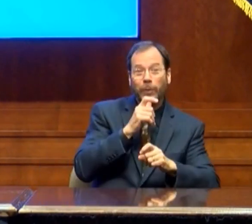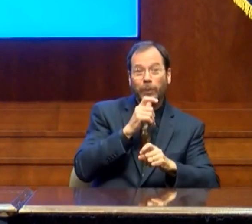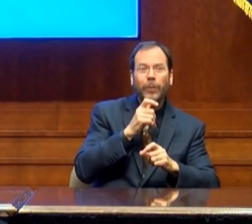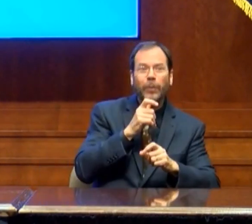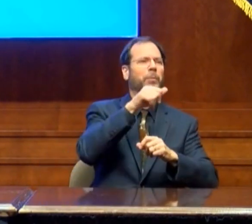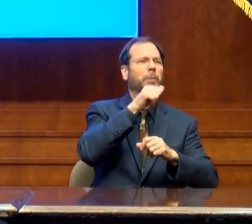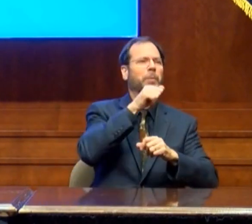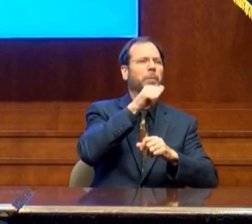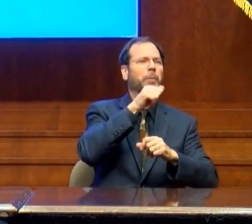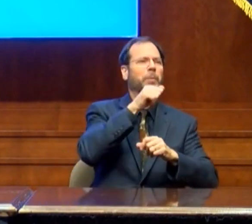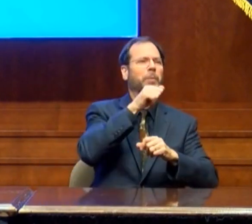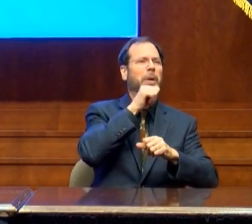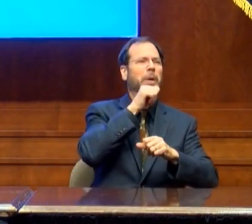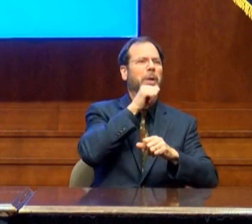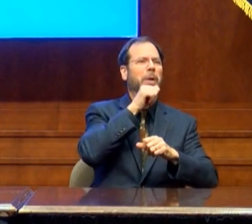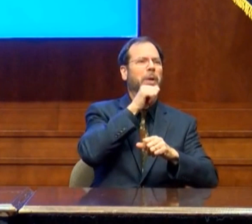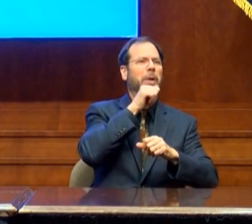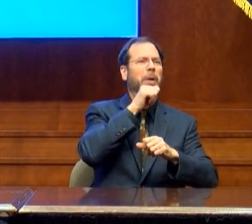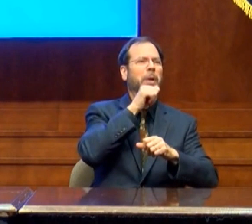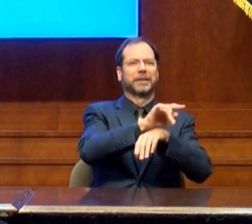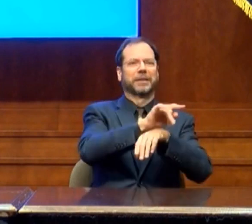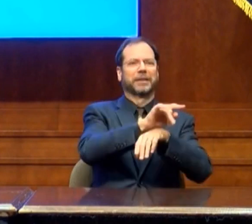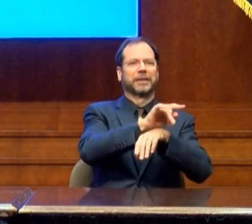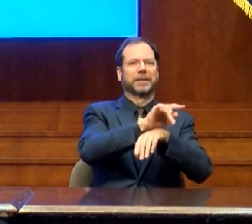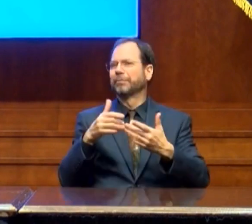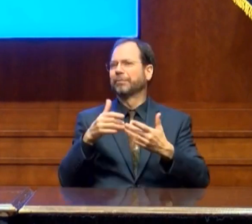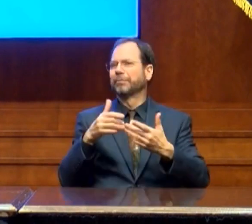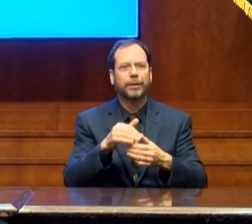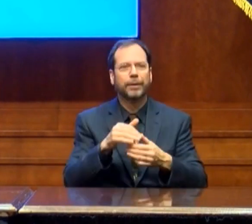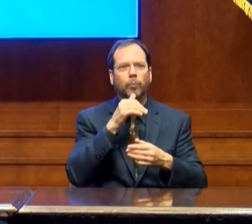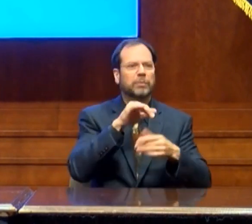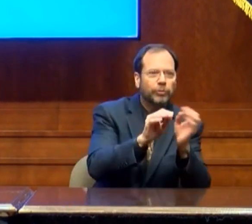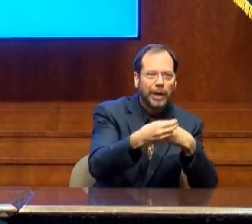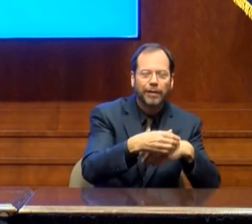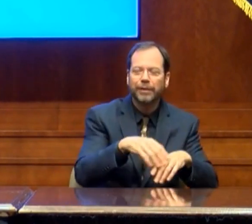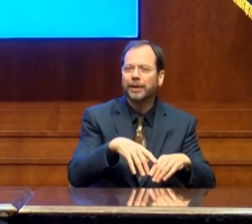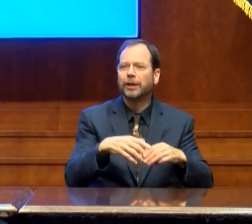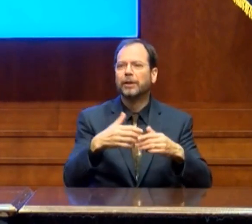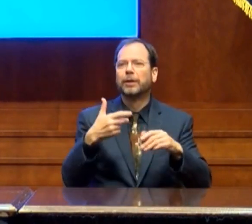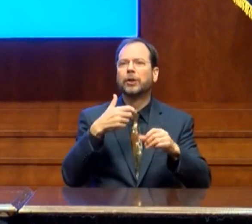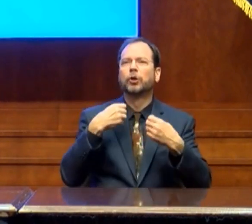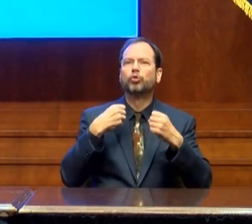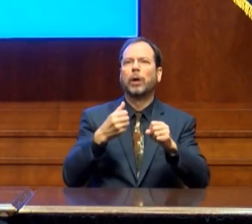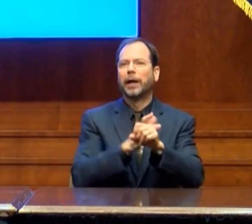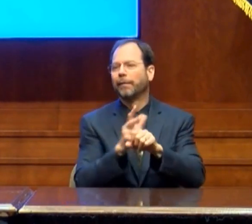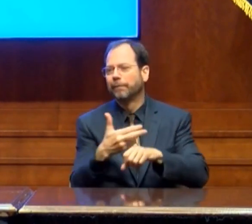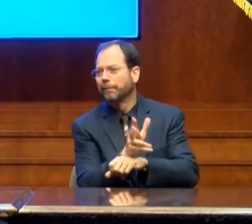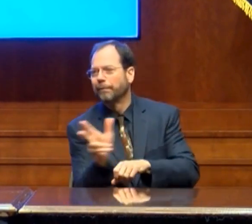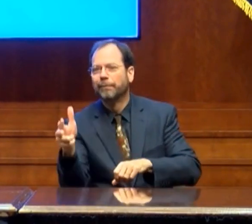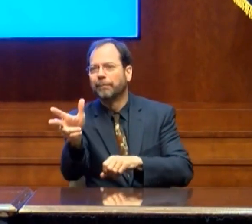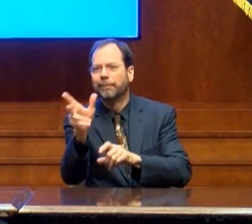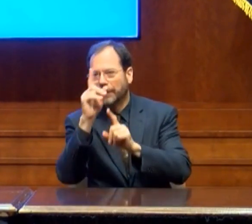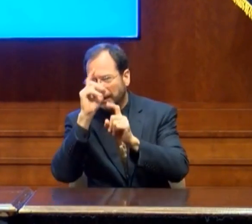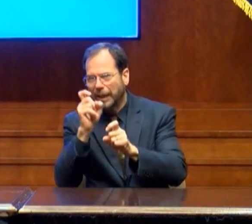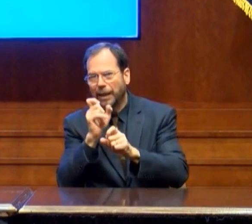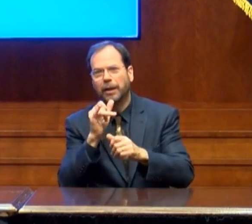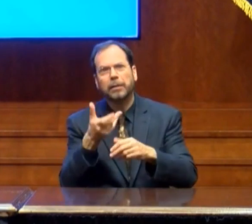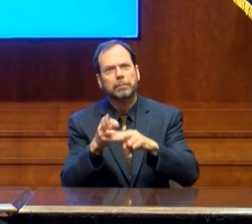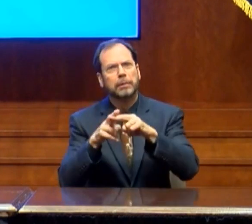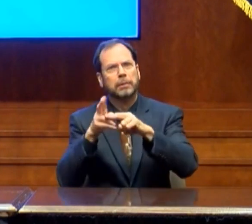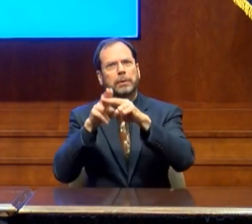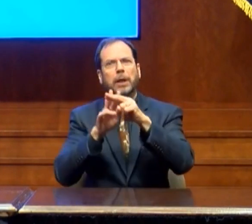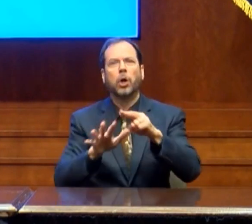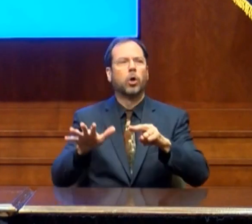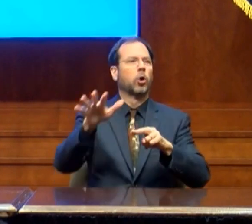place is done by the private sector, whether it be private healthcare providers, these drive-through facilities that you see seemingly